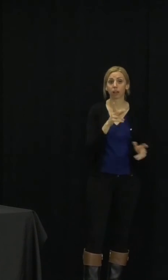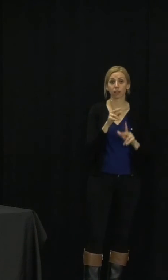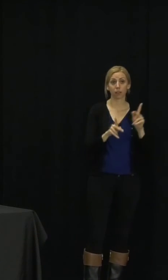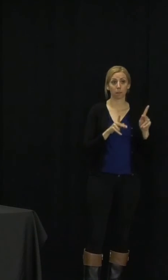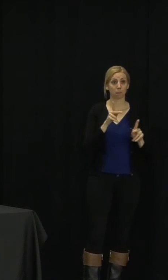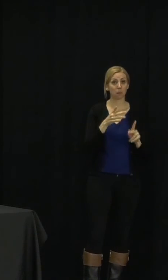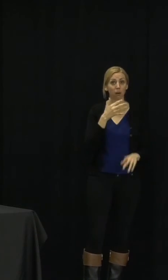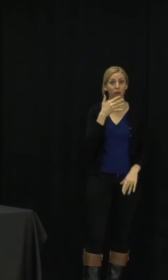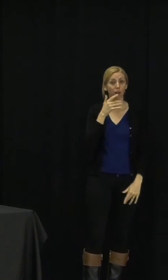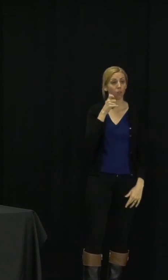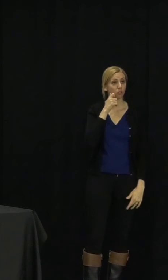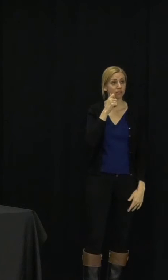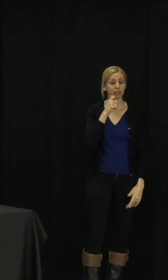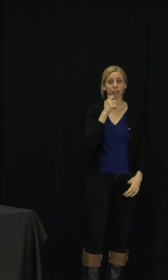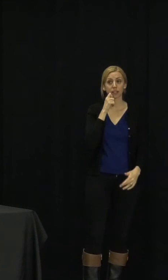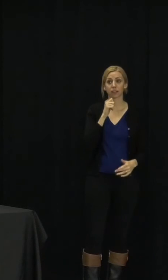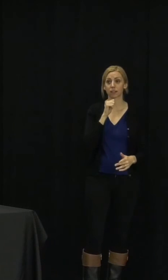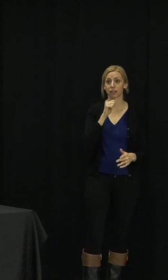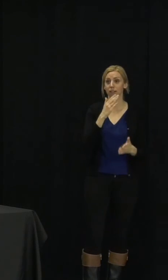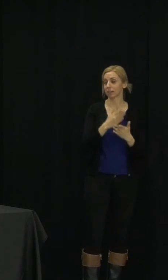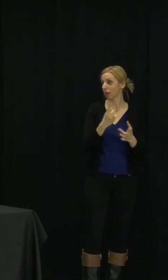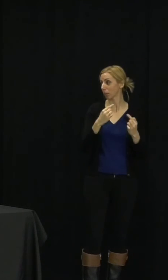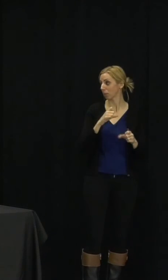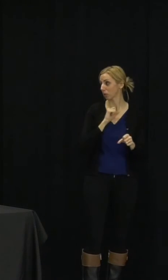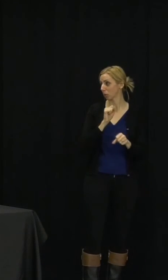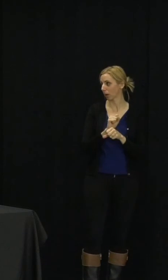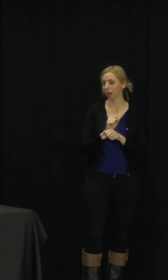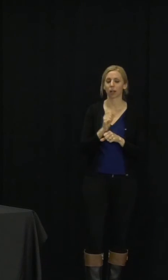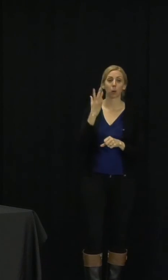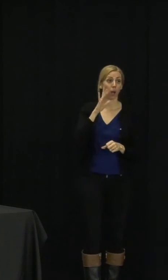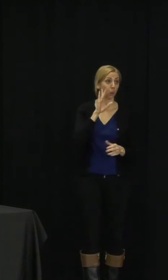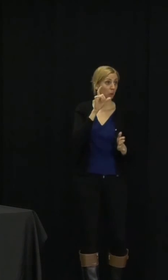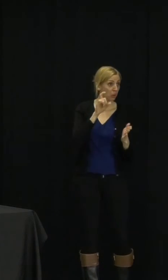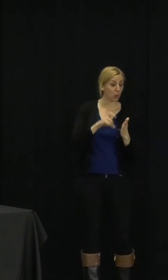barriers, I really think is going to help